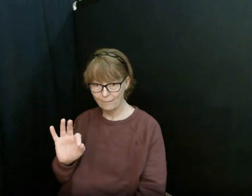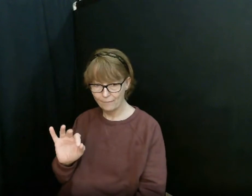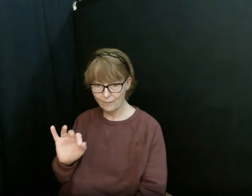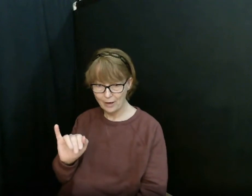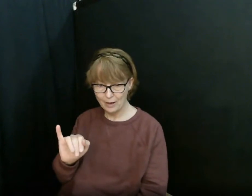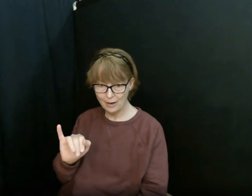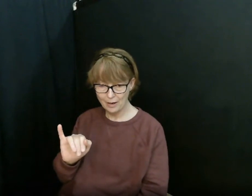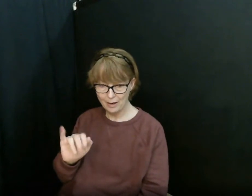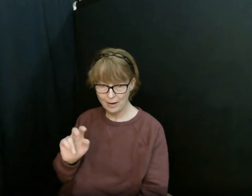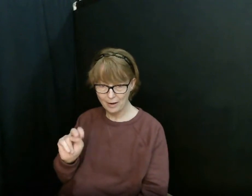Oh.